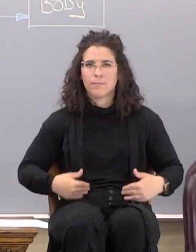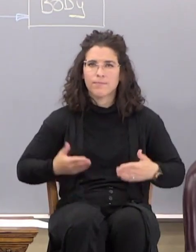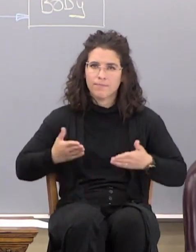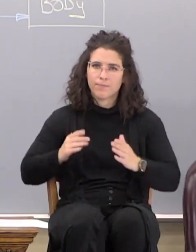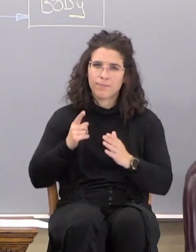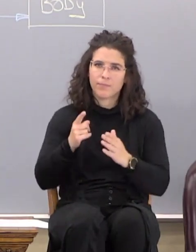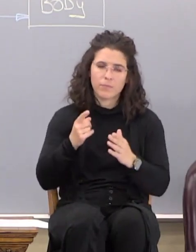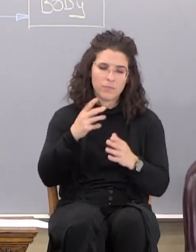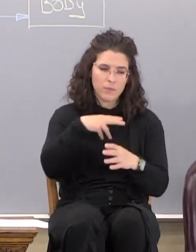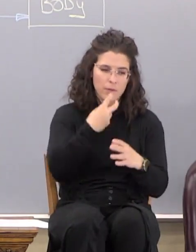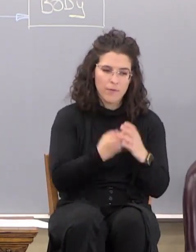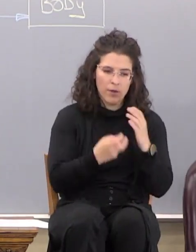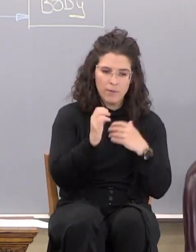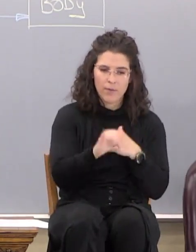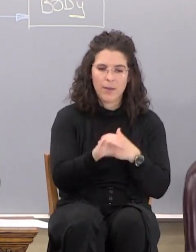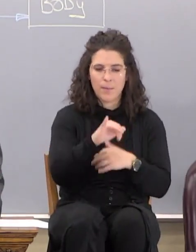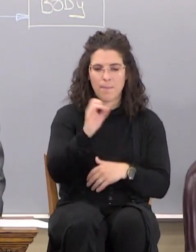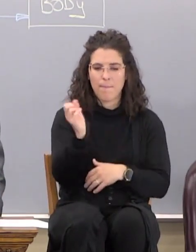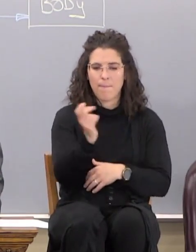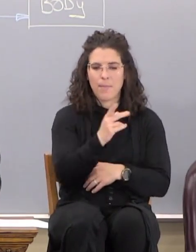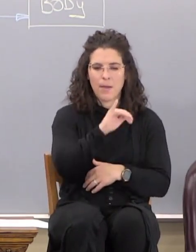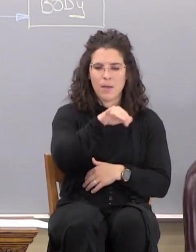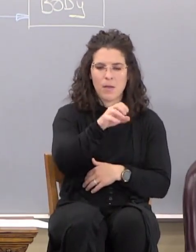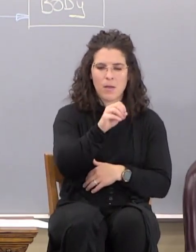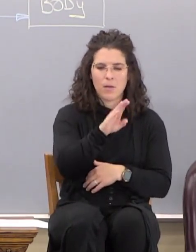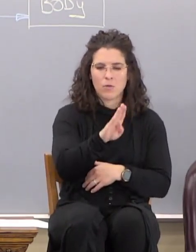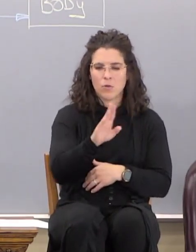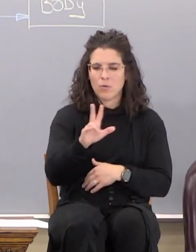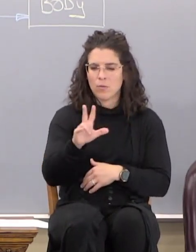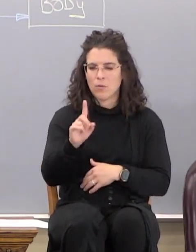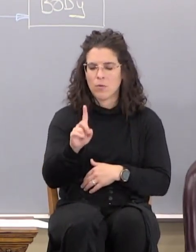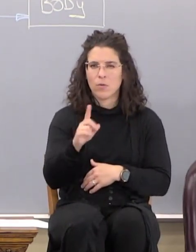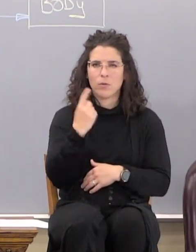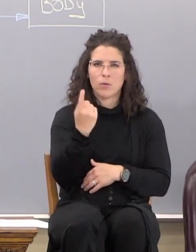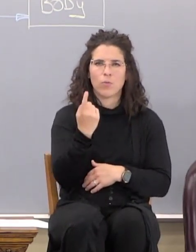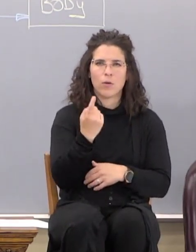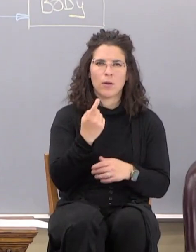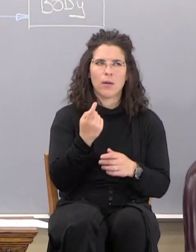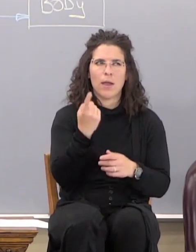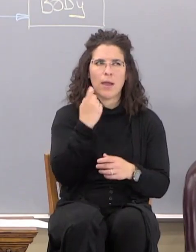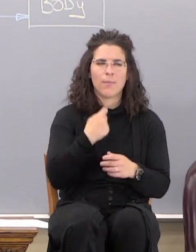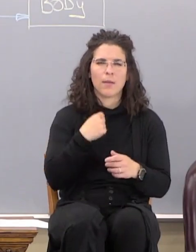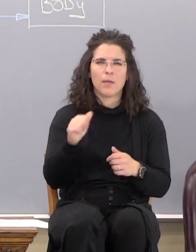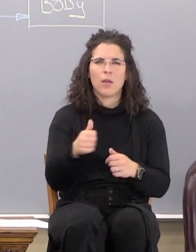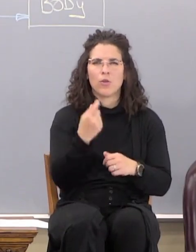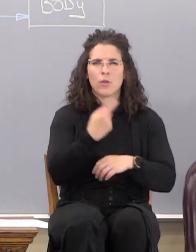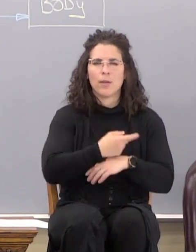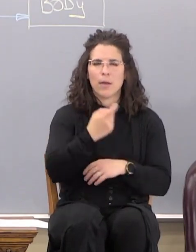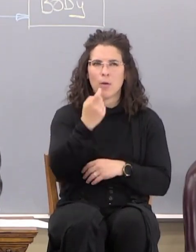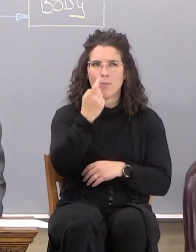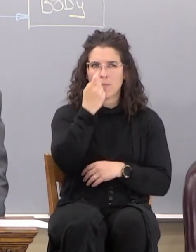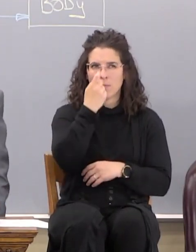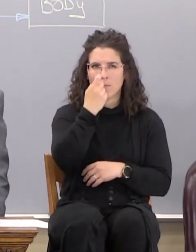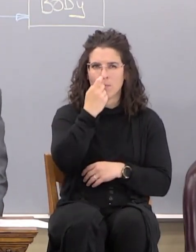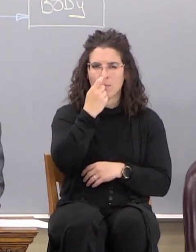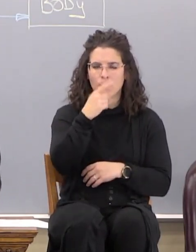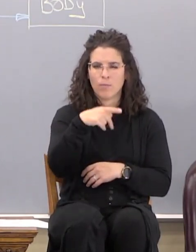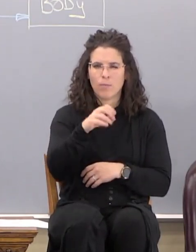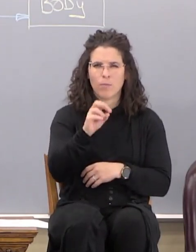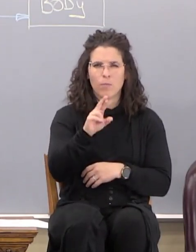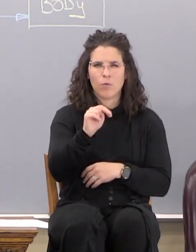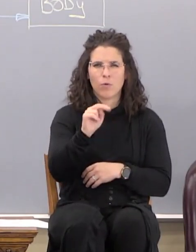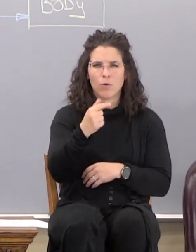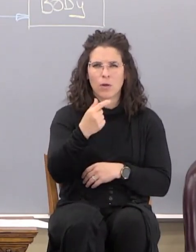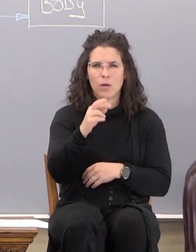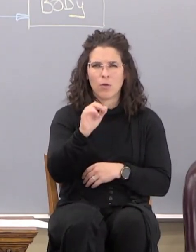allow you to get into that. Back in Job 31, somebody asked me the other day about pornography. I said, the answer to pornography is in Job 31. He